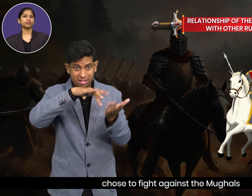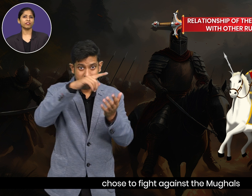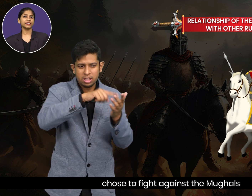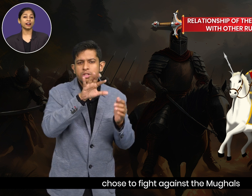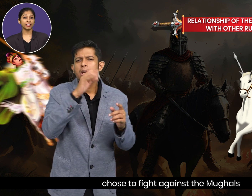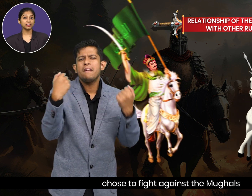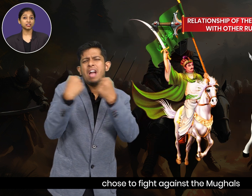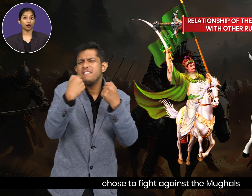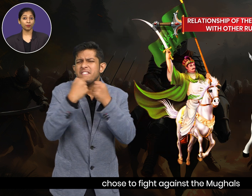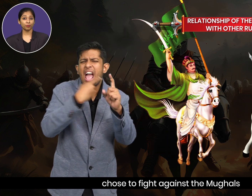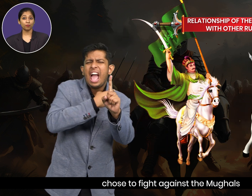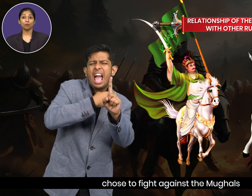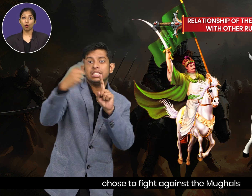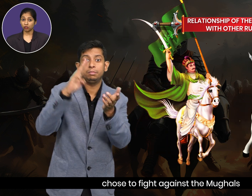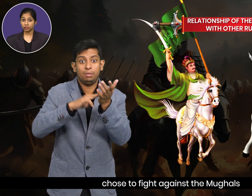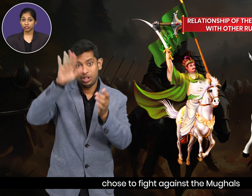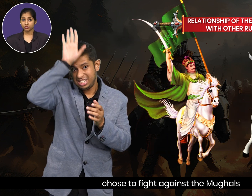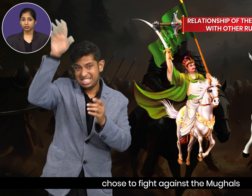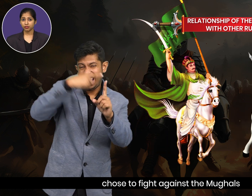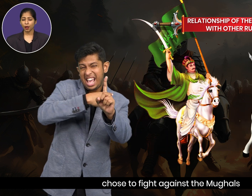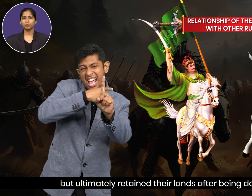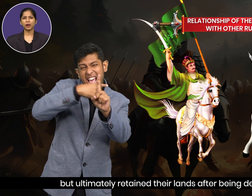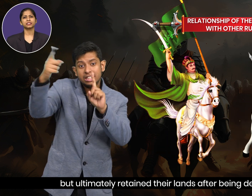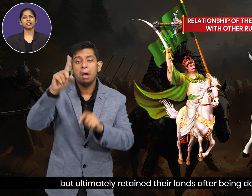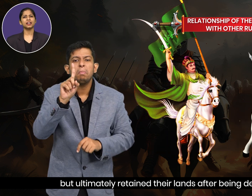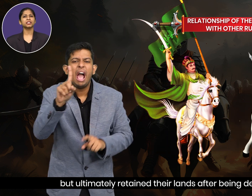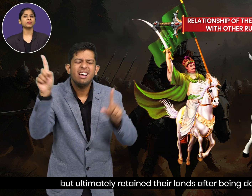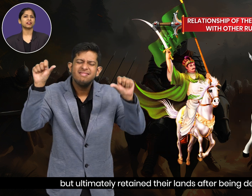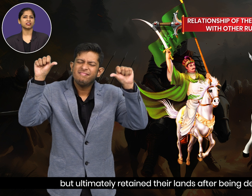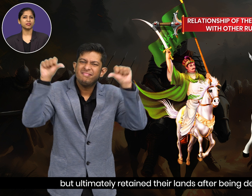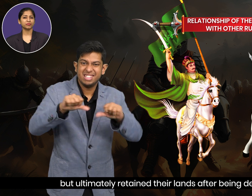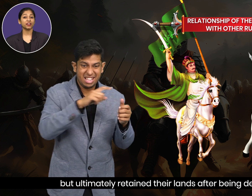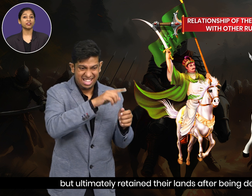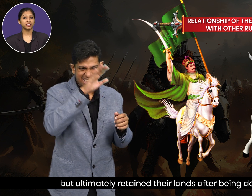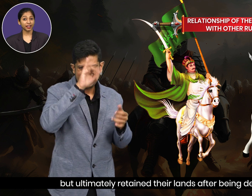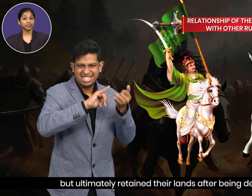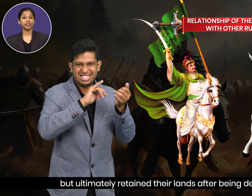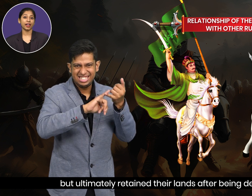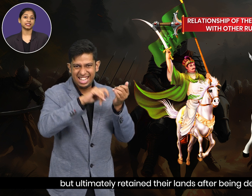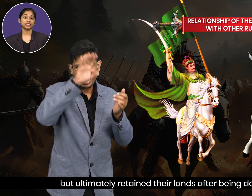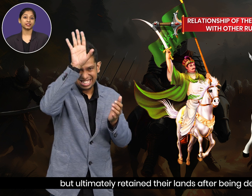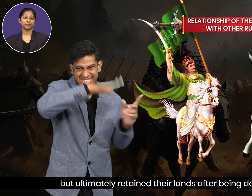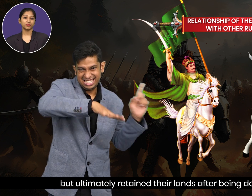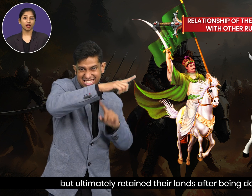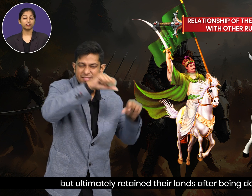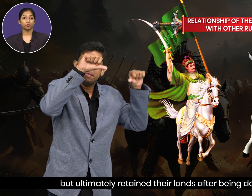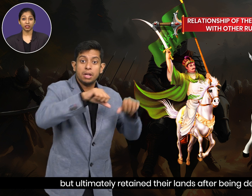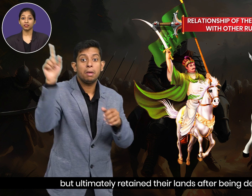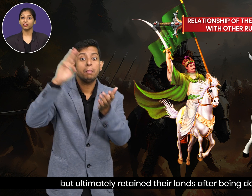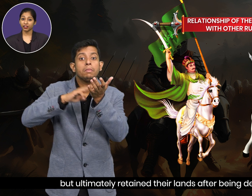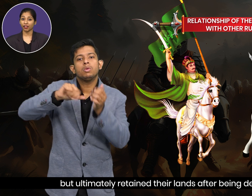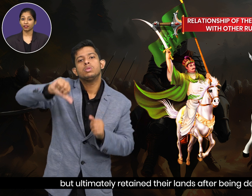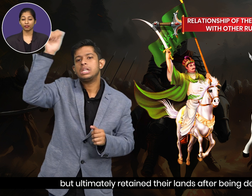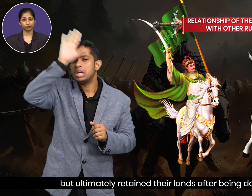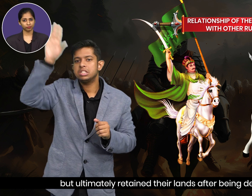chose to fight against the Mughals, but ultimately retained their lands after